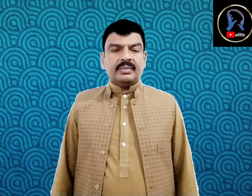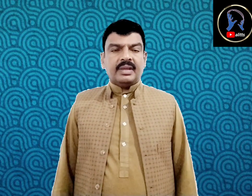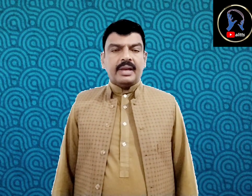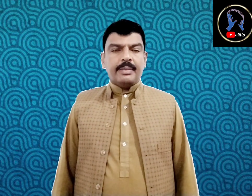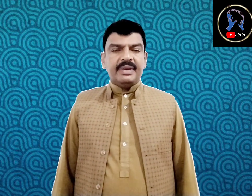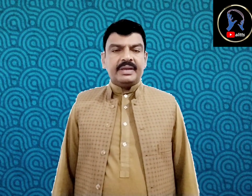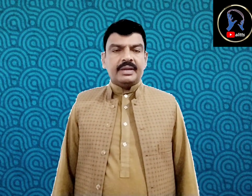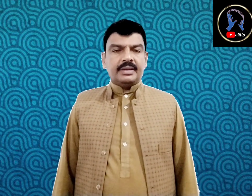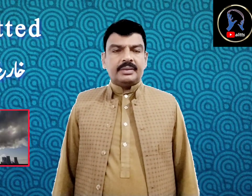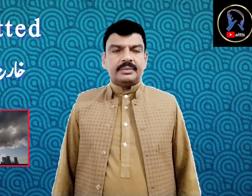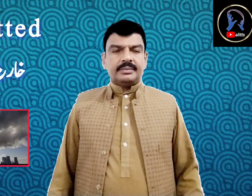emitted।